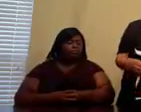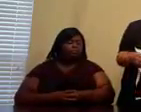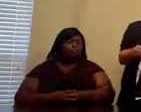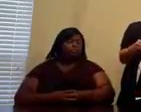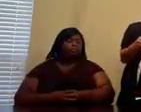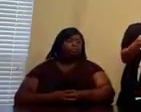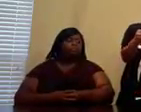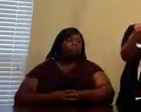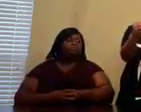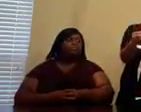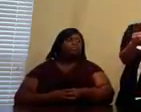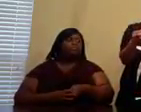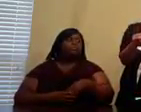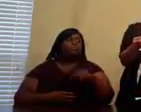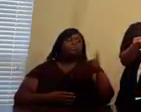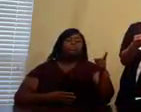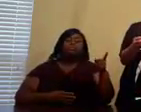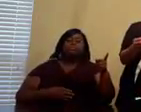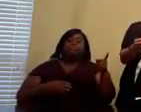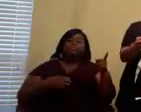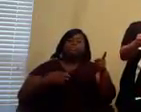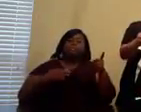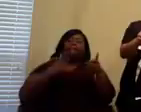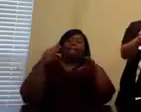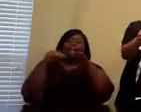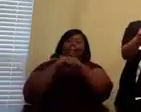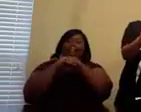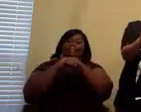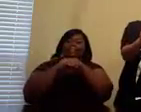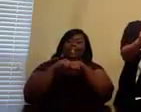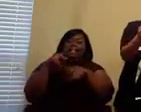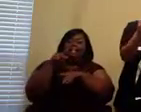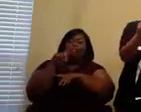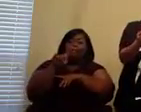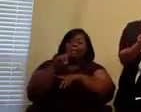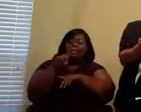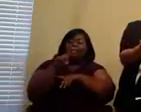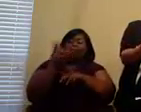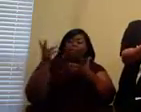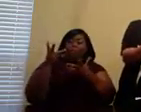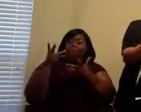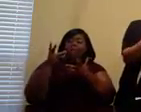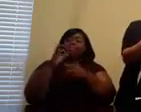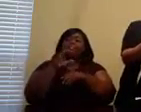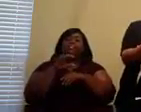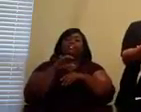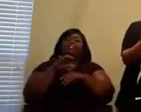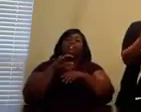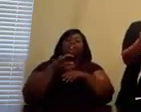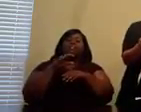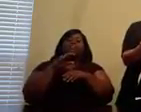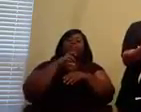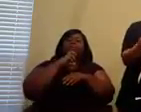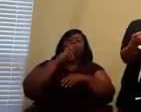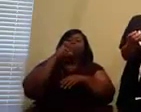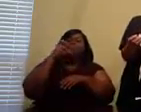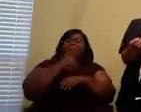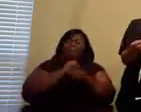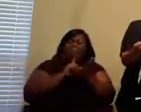And this, the core of their pads, it's made out of old newspaper, wood chip,